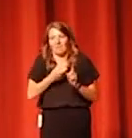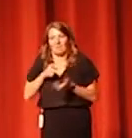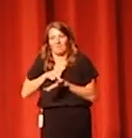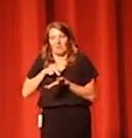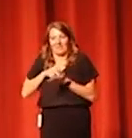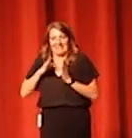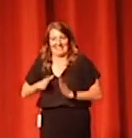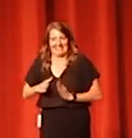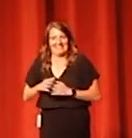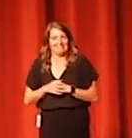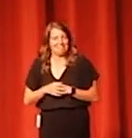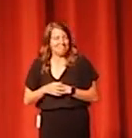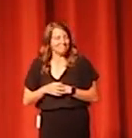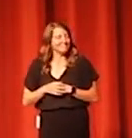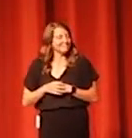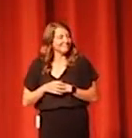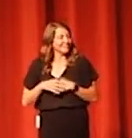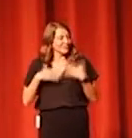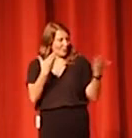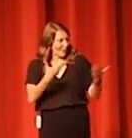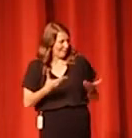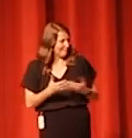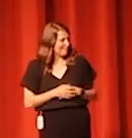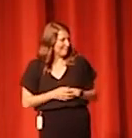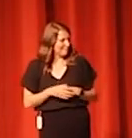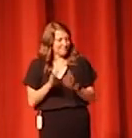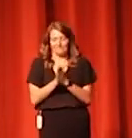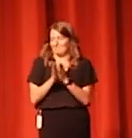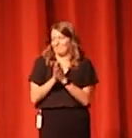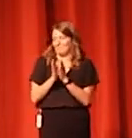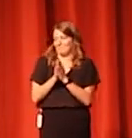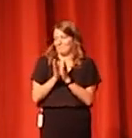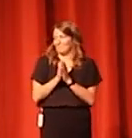pharmacist about how this process works. So, welcome, Dr. Temple.